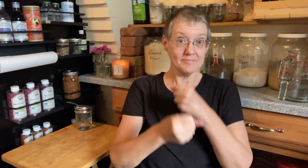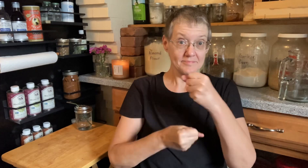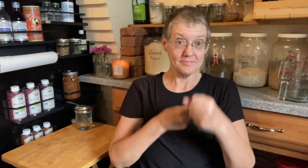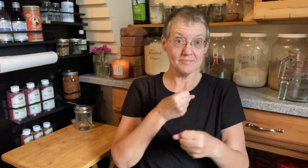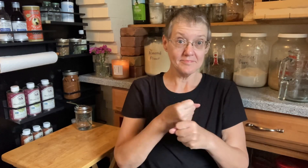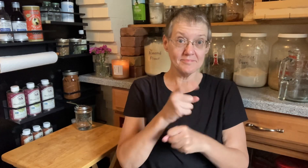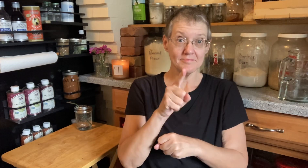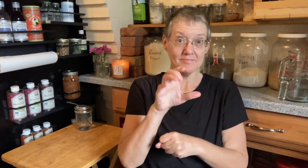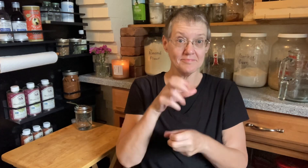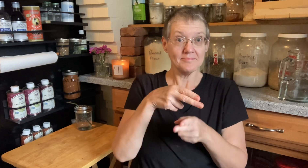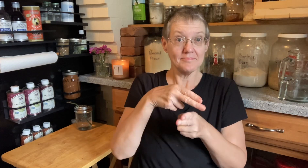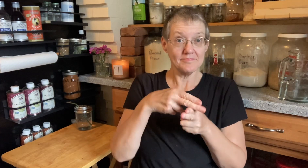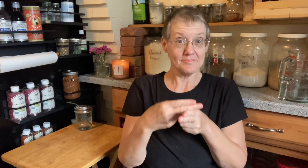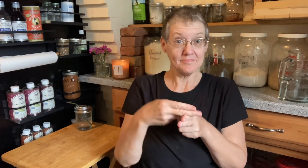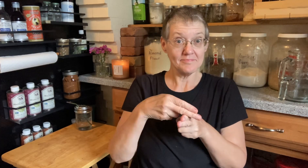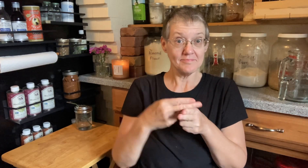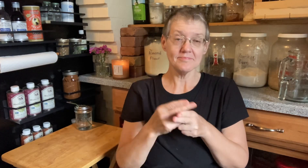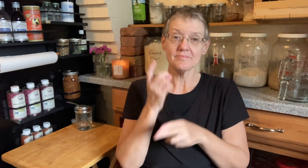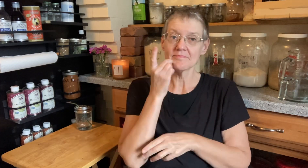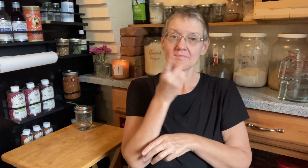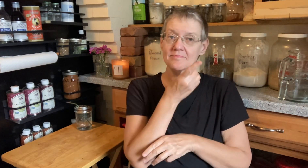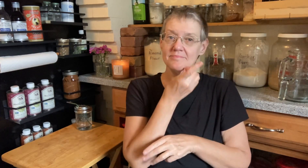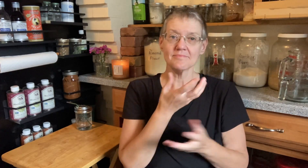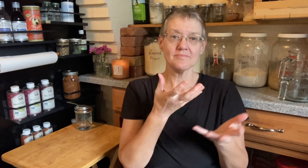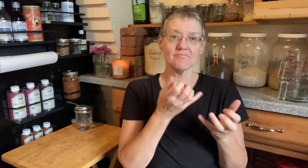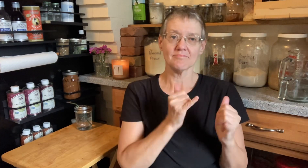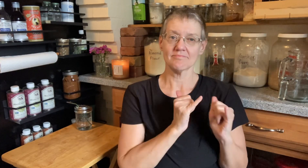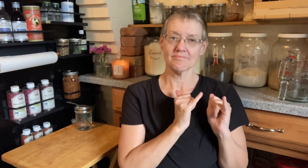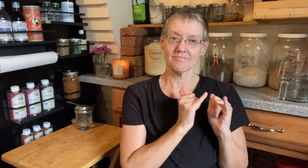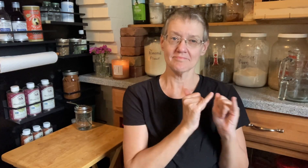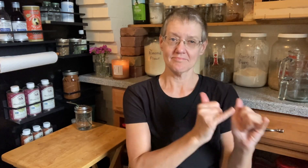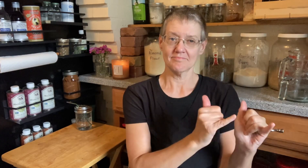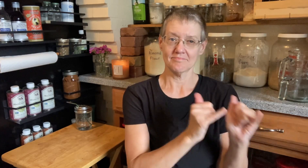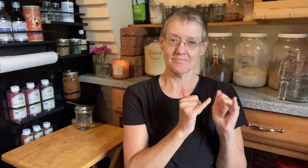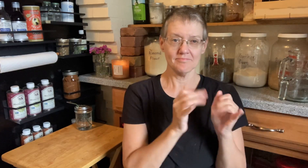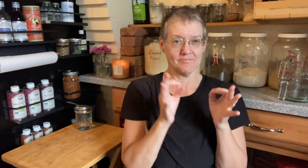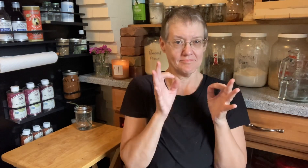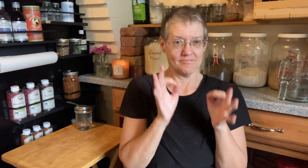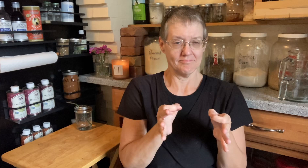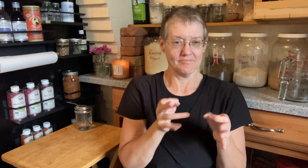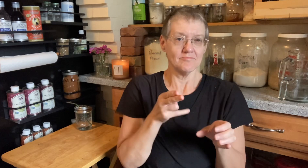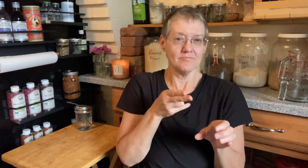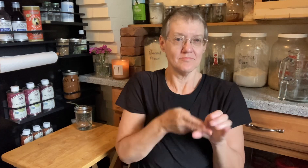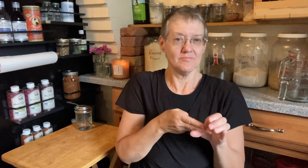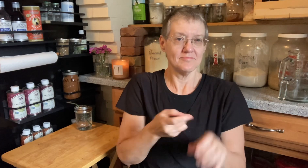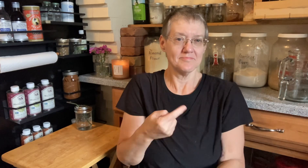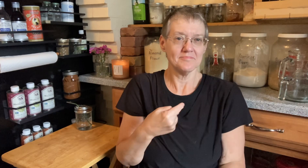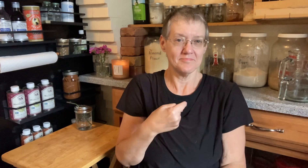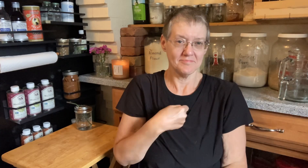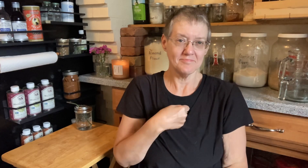After a year and losing 100 pounds, Dale decided he wanted the same thing, and he joined